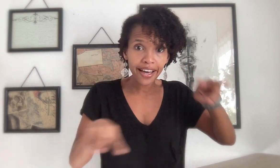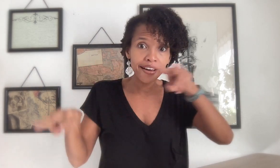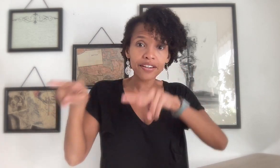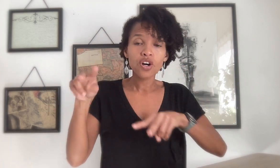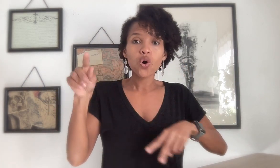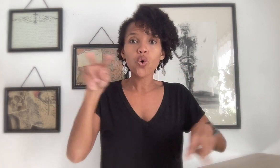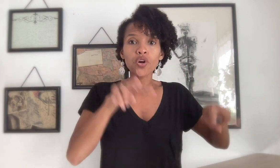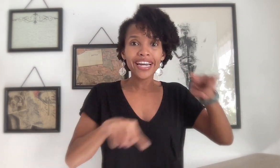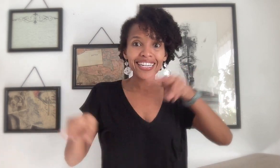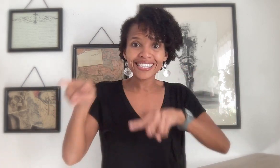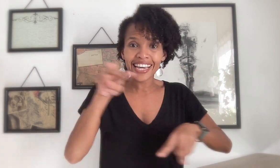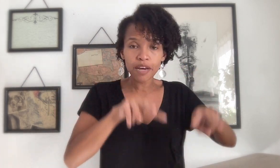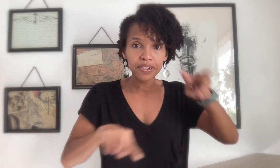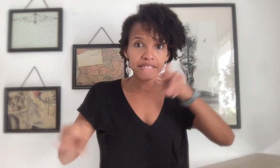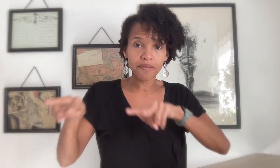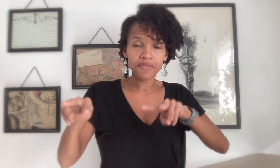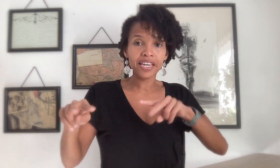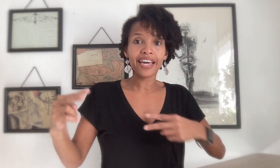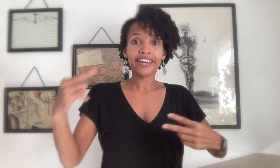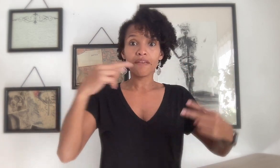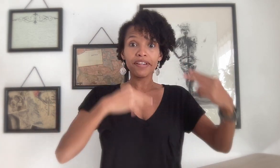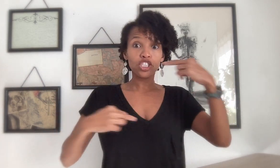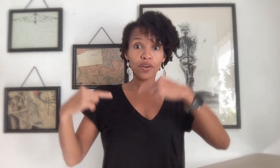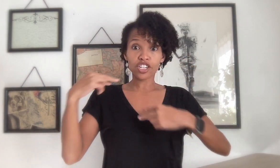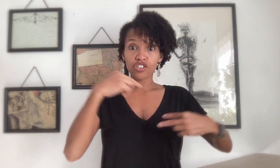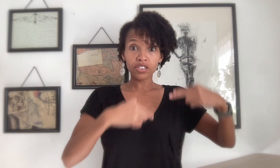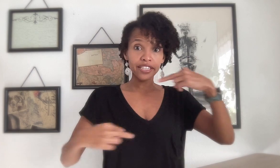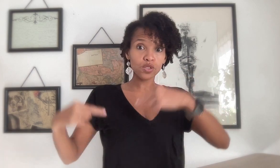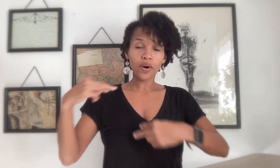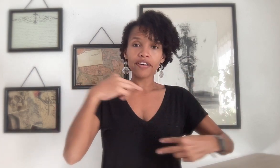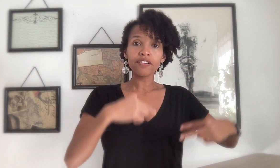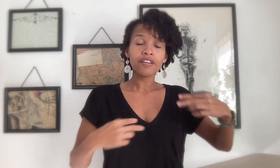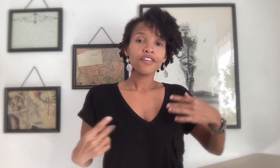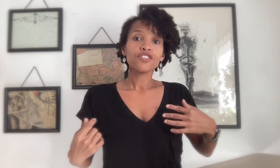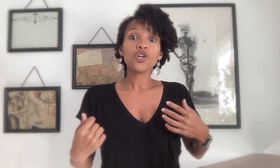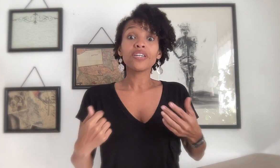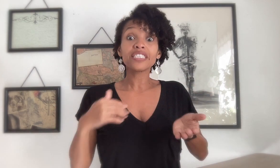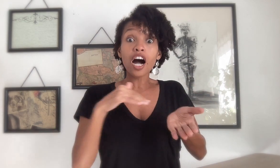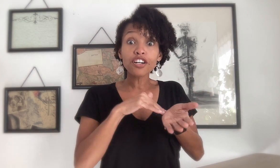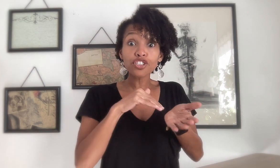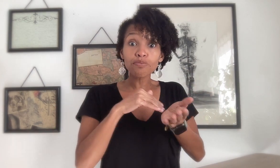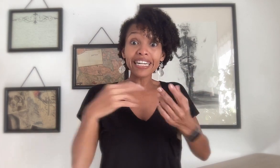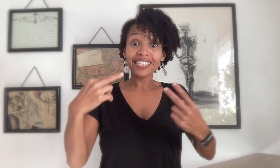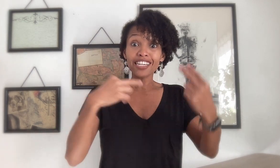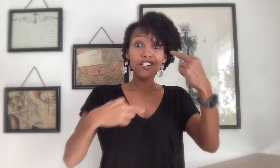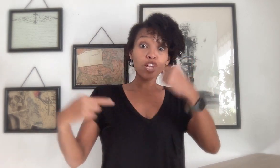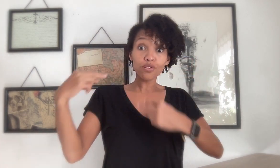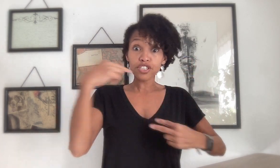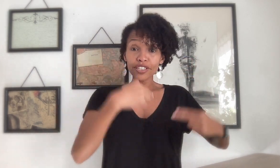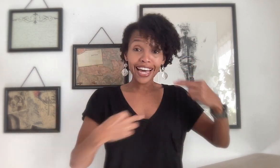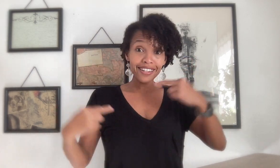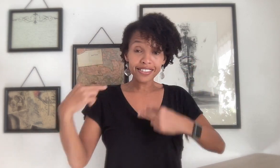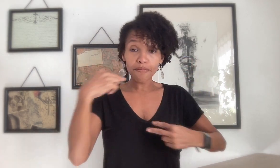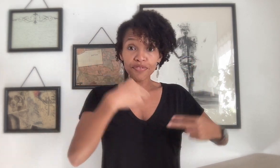at or examine something, and it can be directionally as well. So a doctor might take a close look at